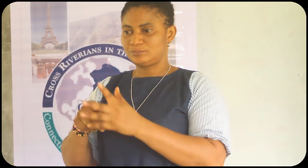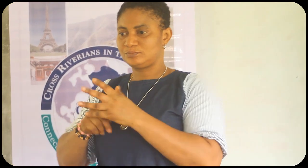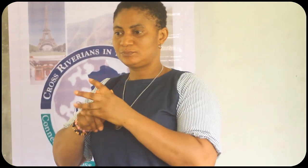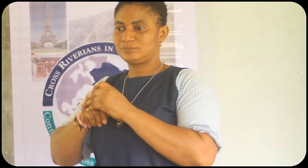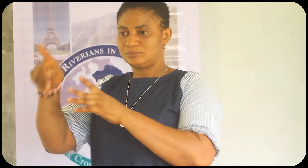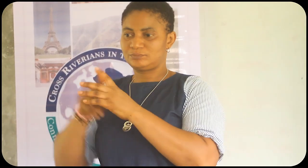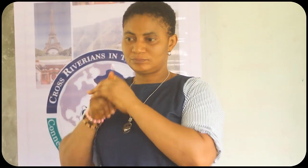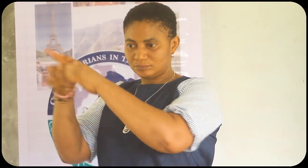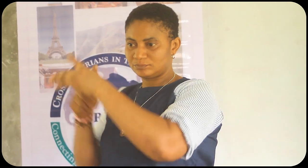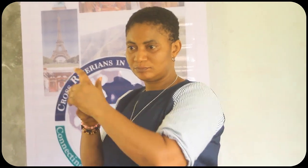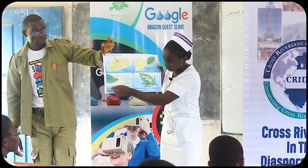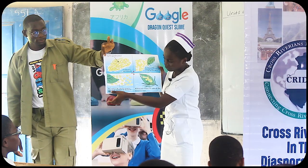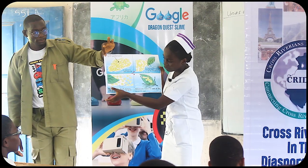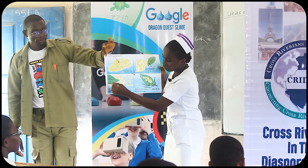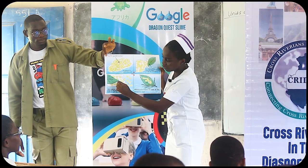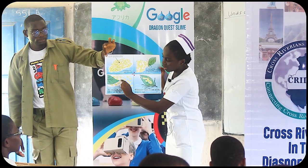plants